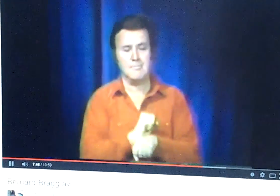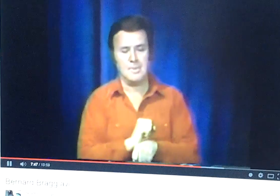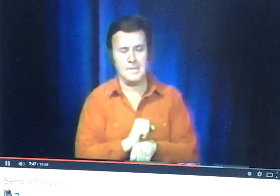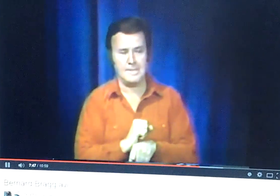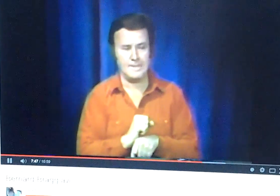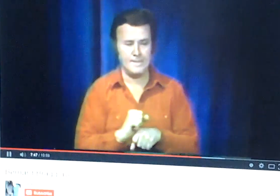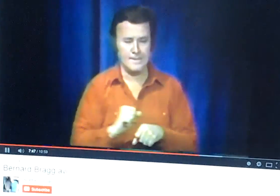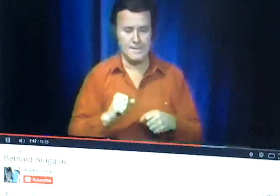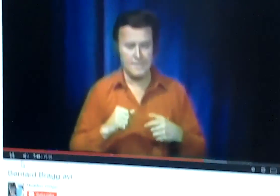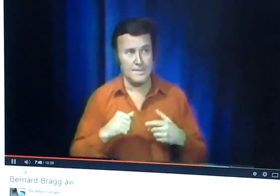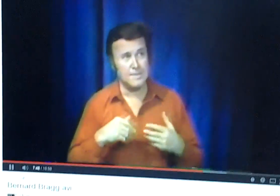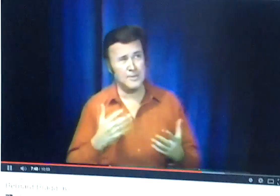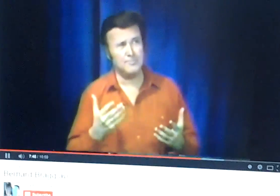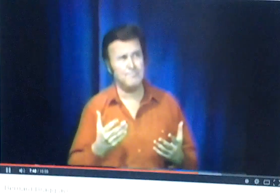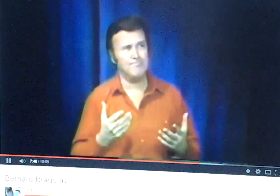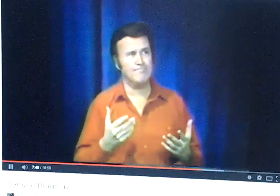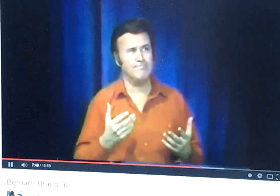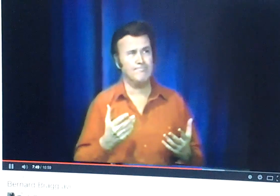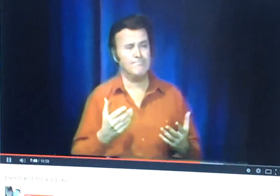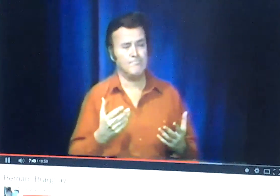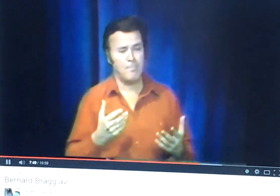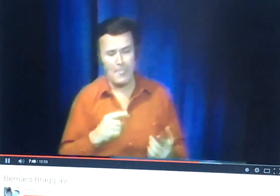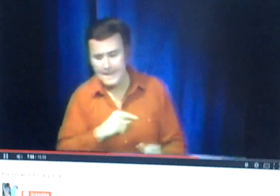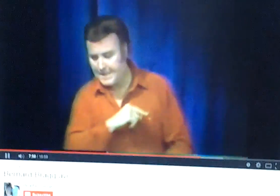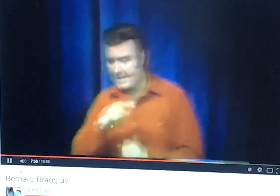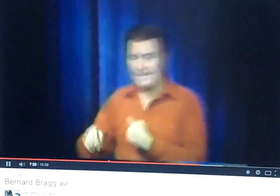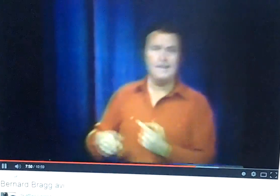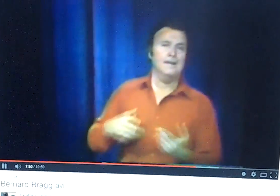So I continued to work.